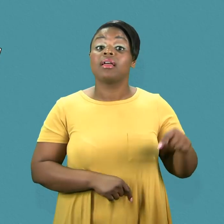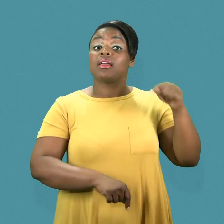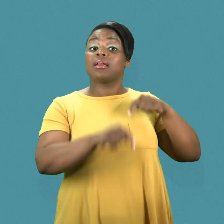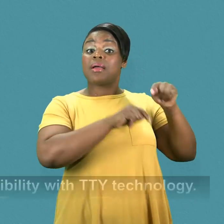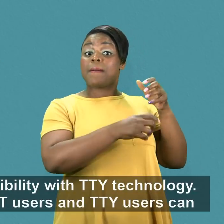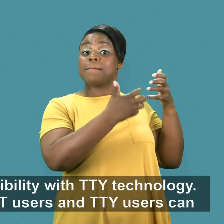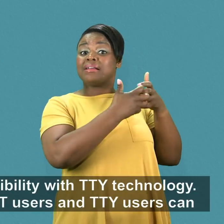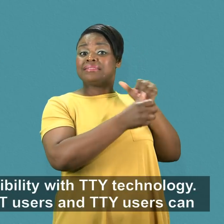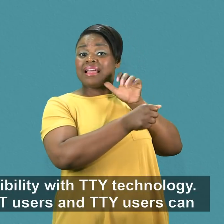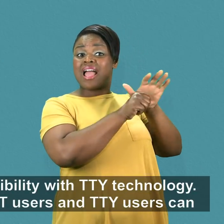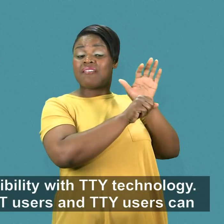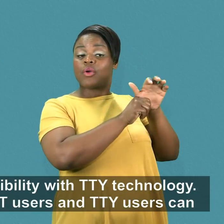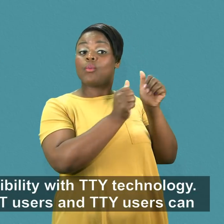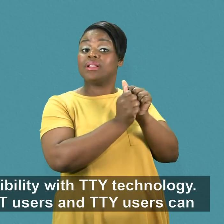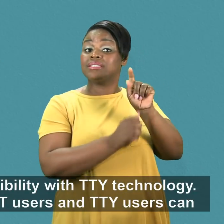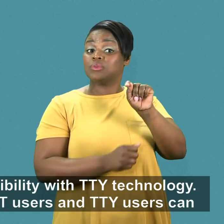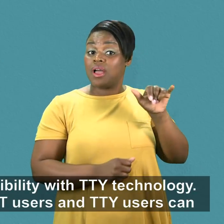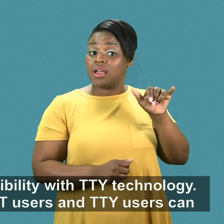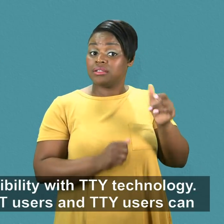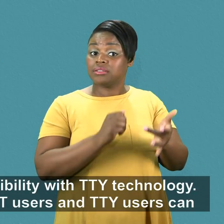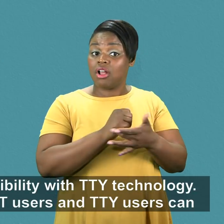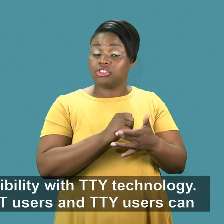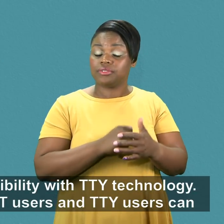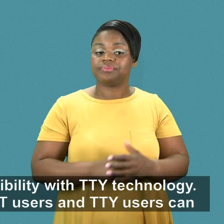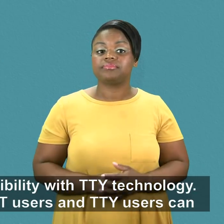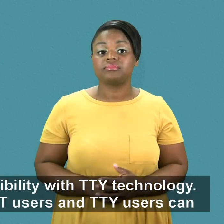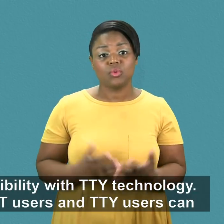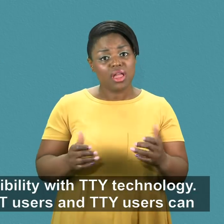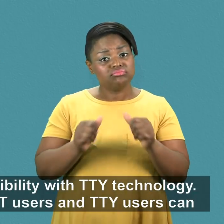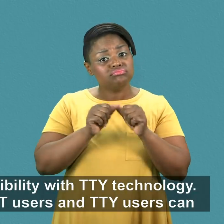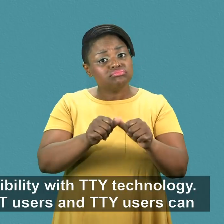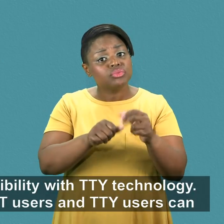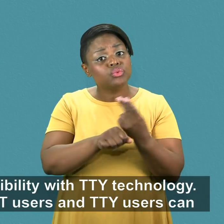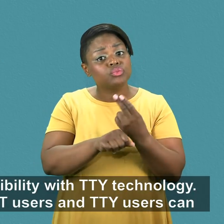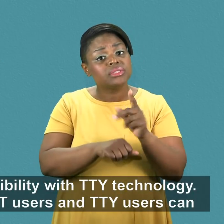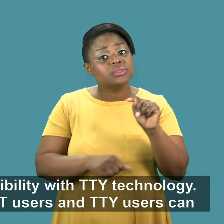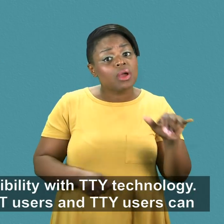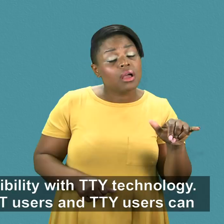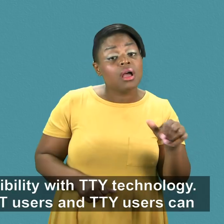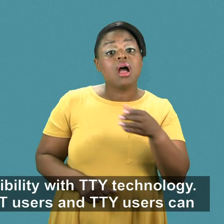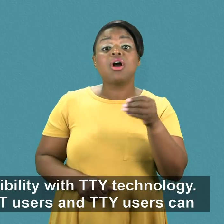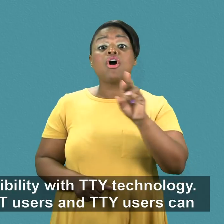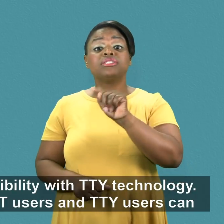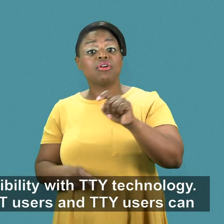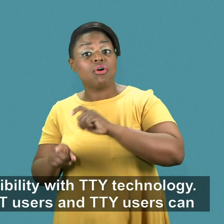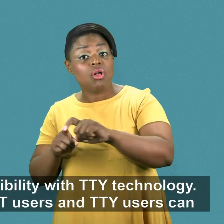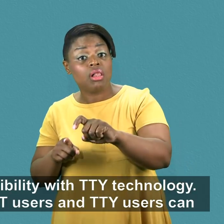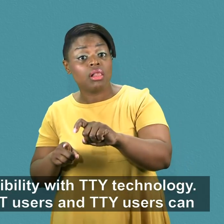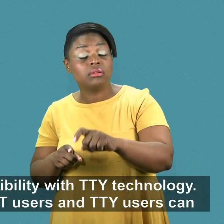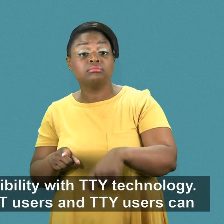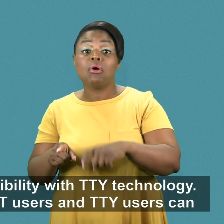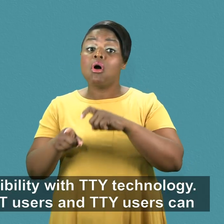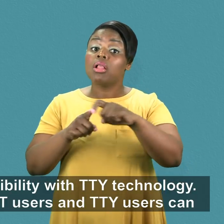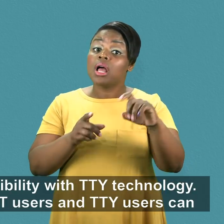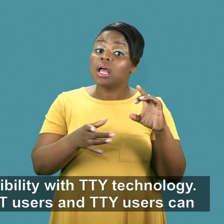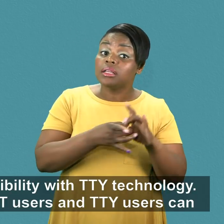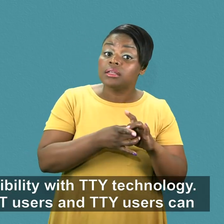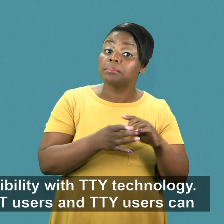Backward compatibility with TTY technology. To ensure that RTT users and TTY users